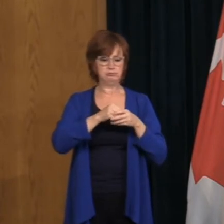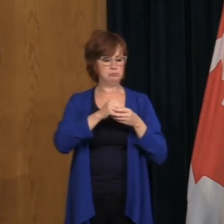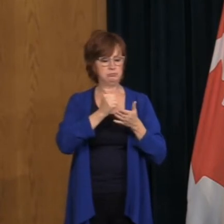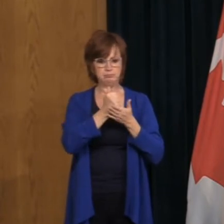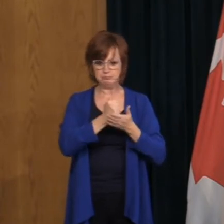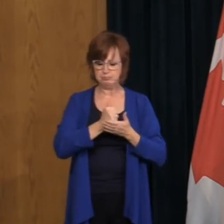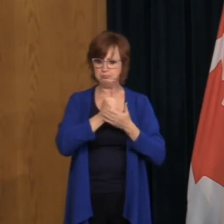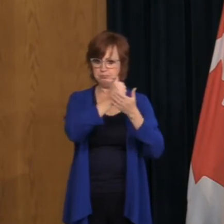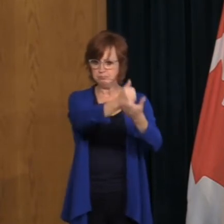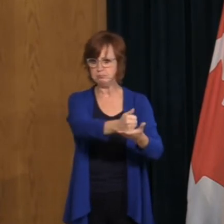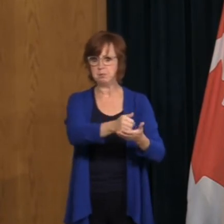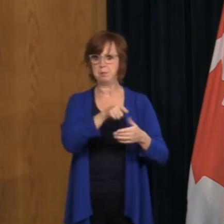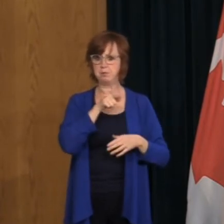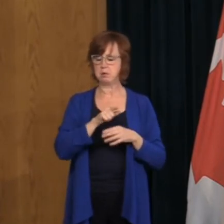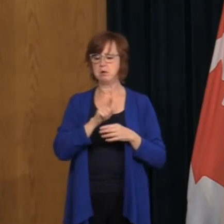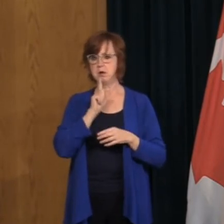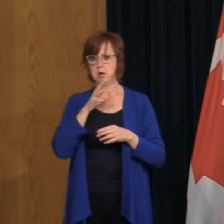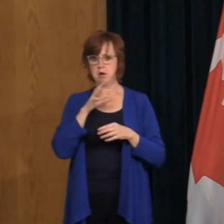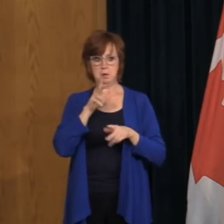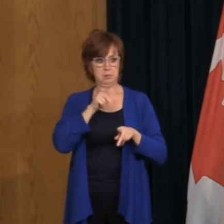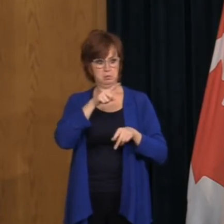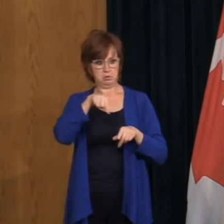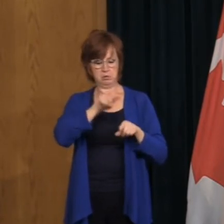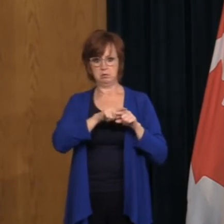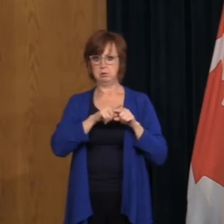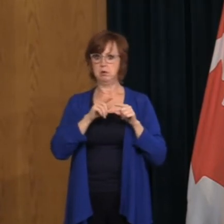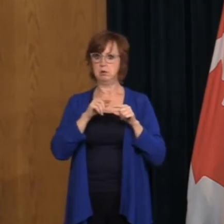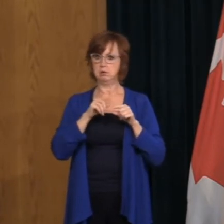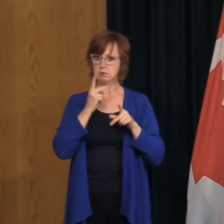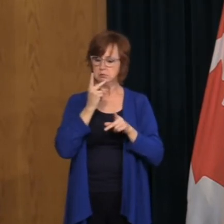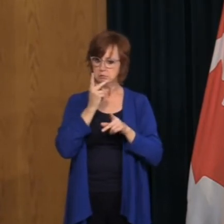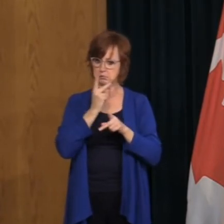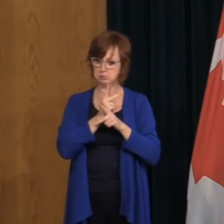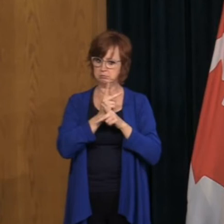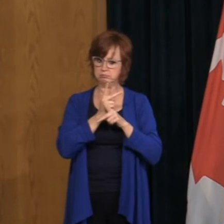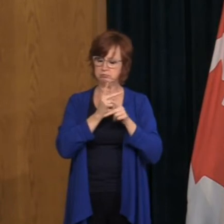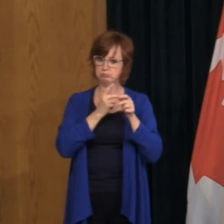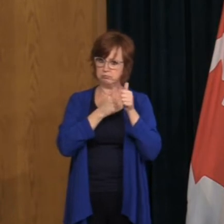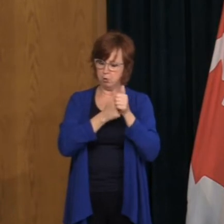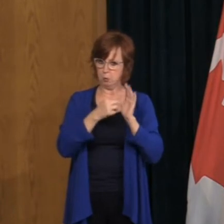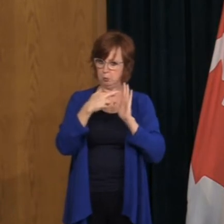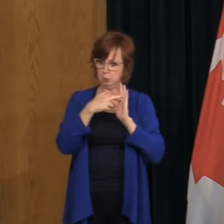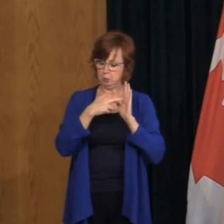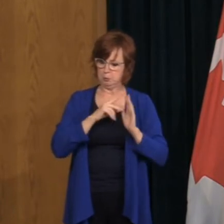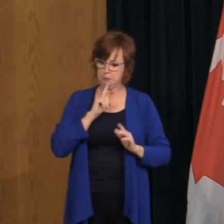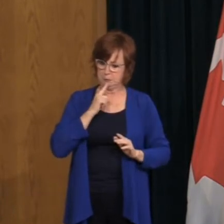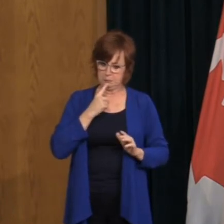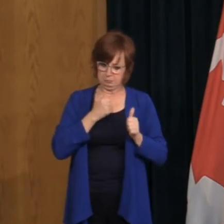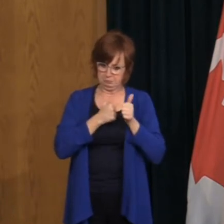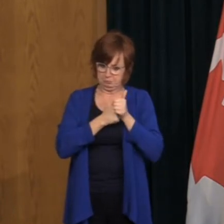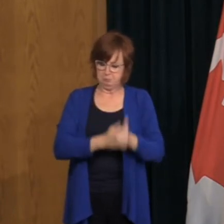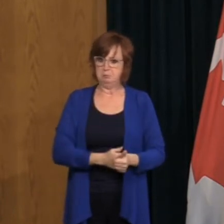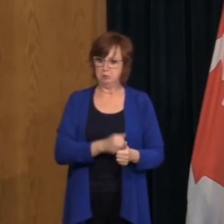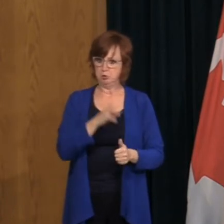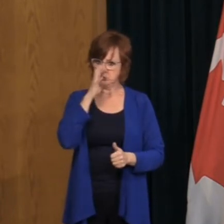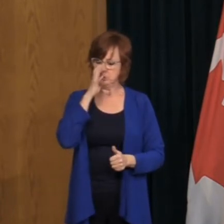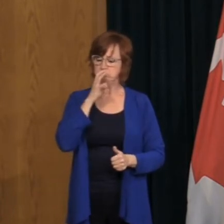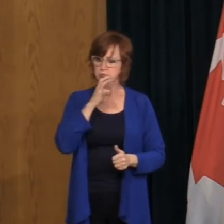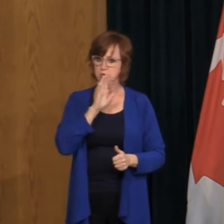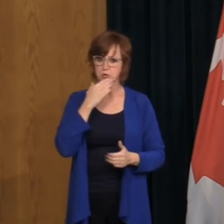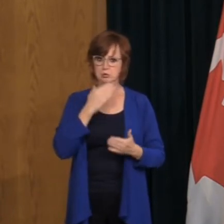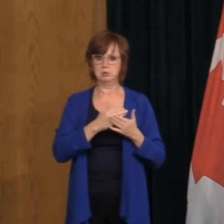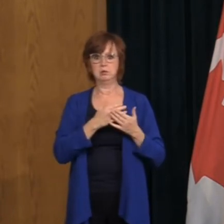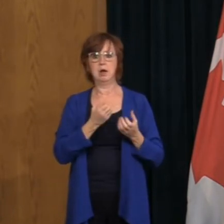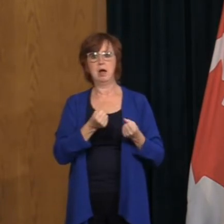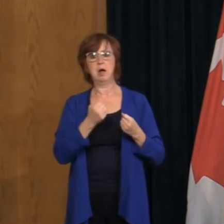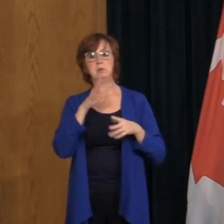personal physical distancing measures very seriously. The number of active cases in the far north is now down